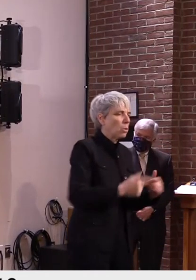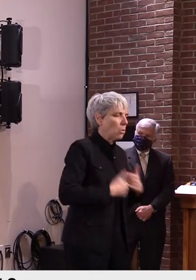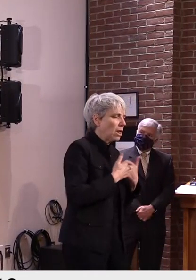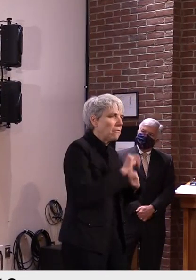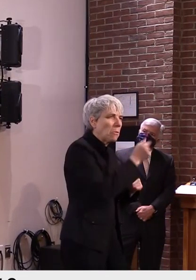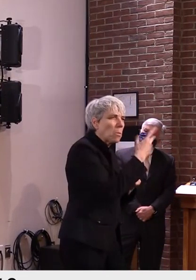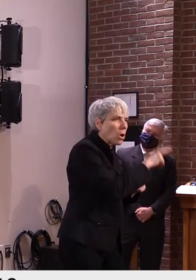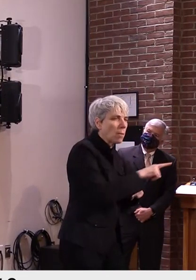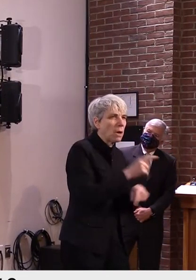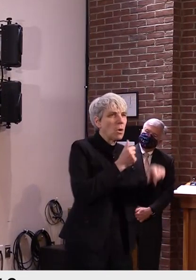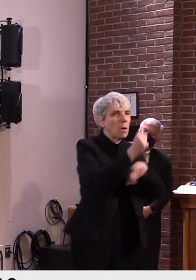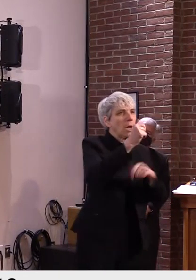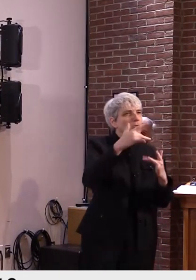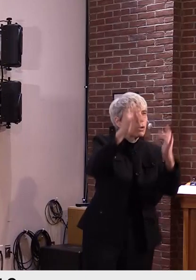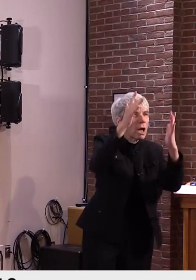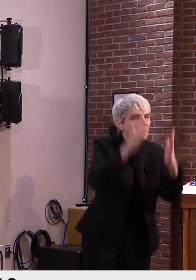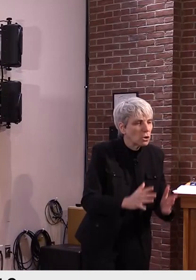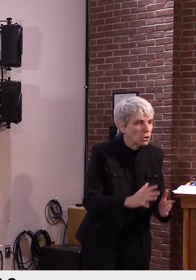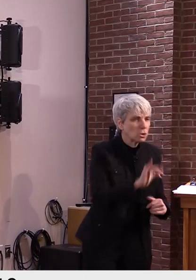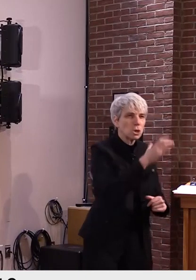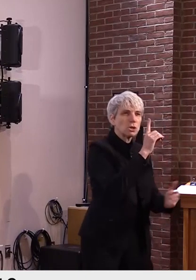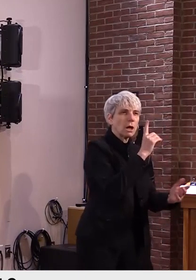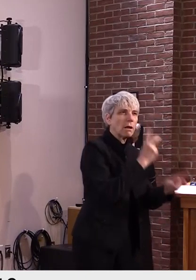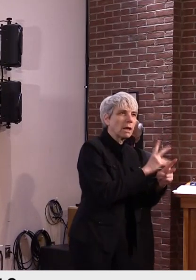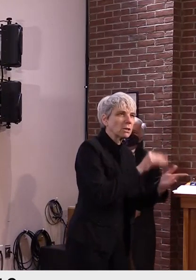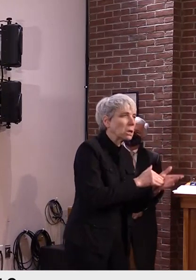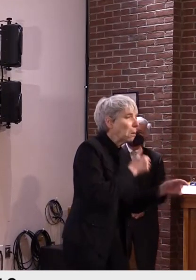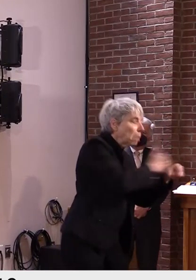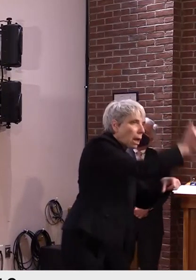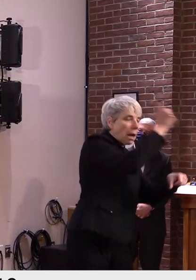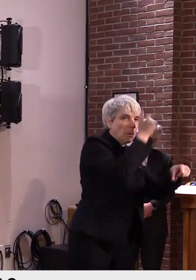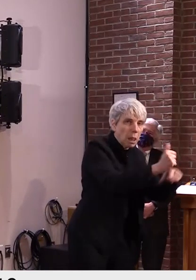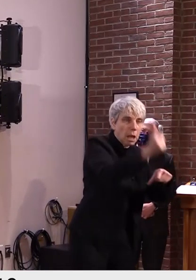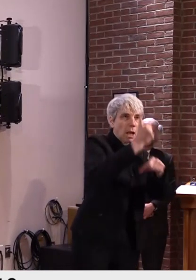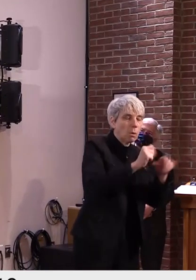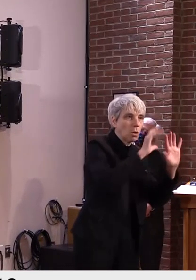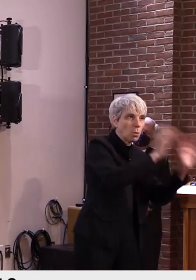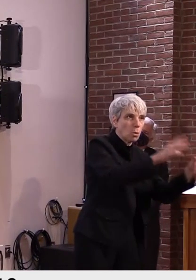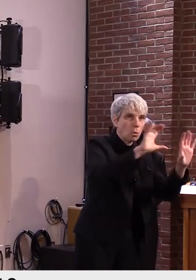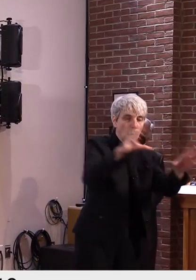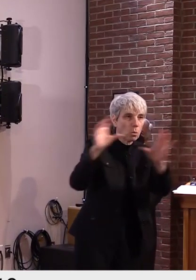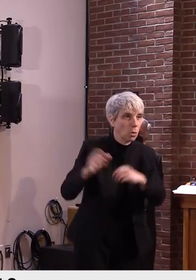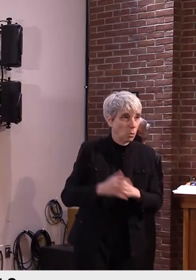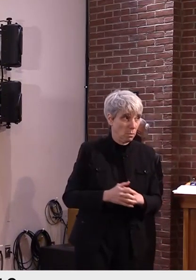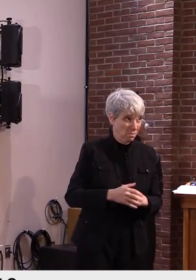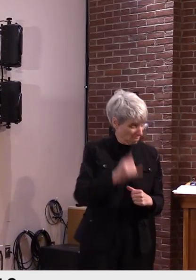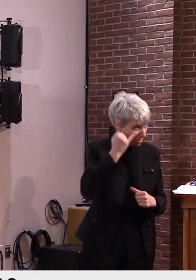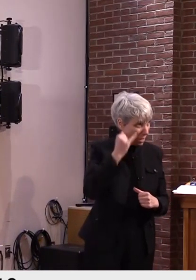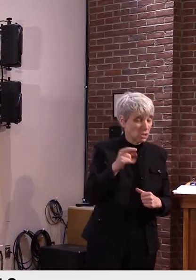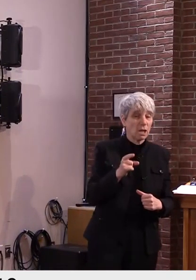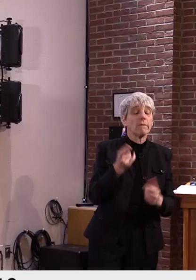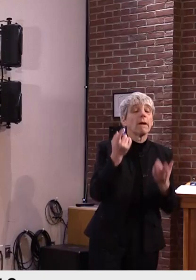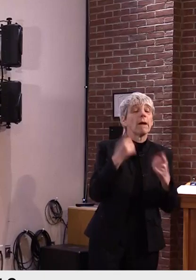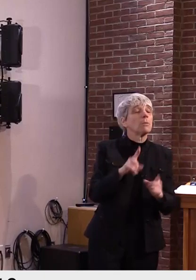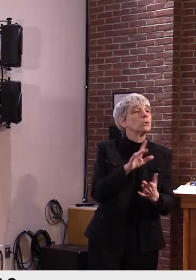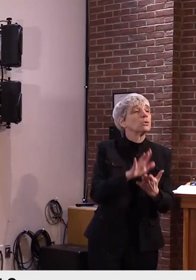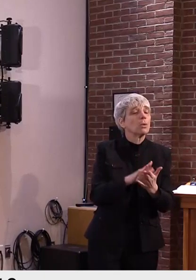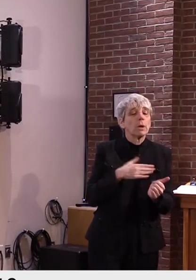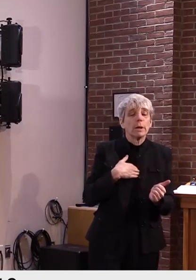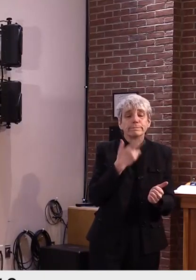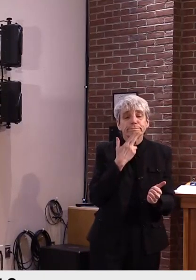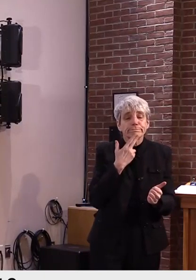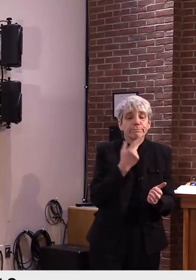businesses, travelers, childcare centers. I would not want it to be directed at a school that happened to have a small